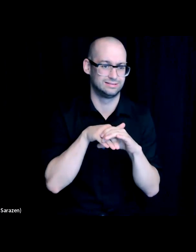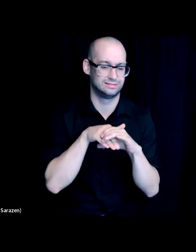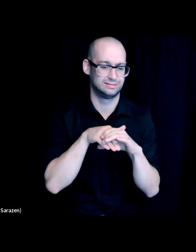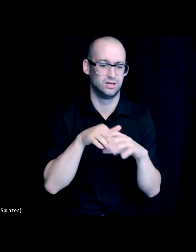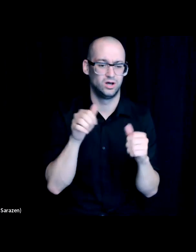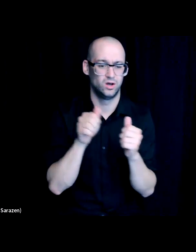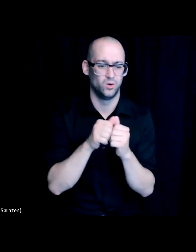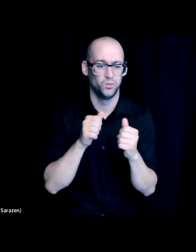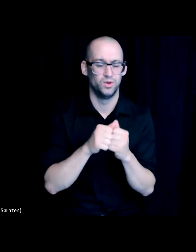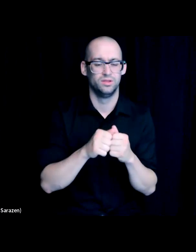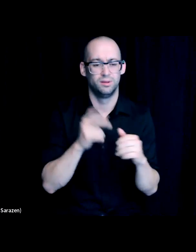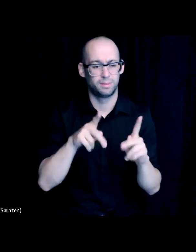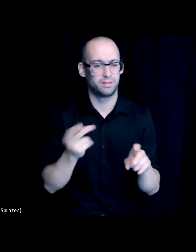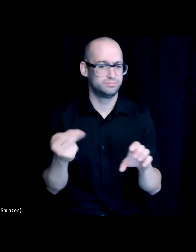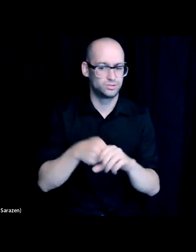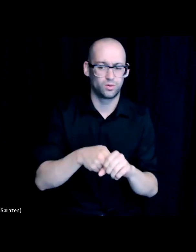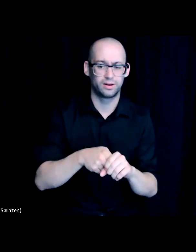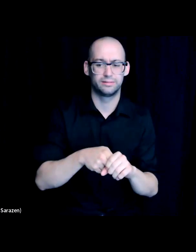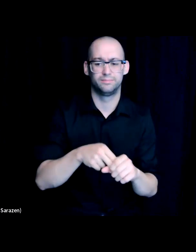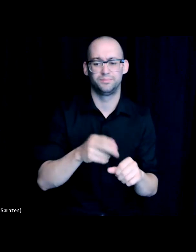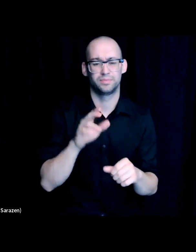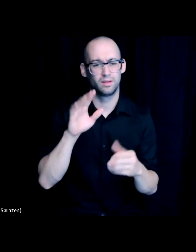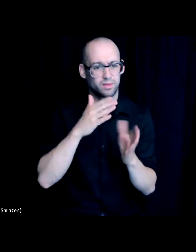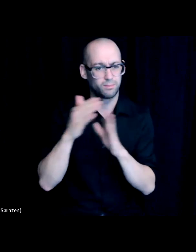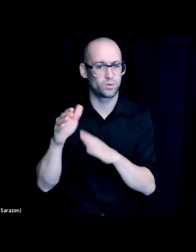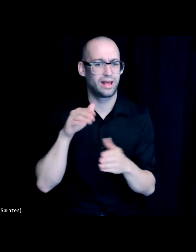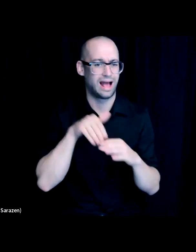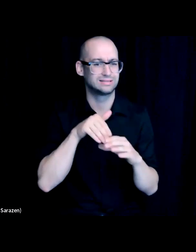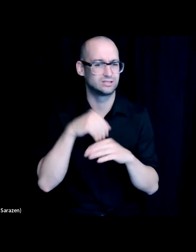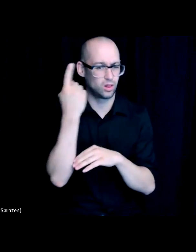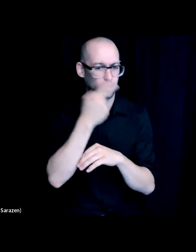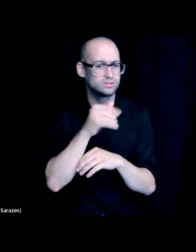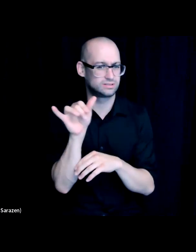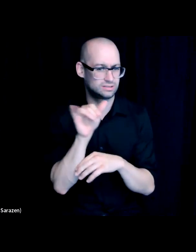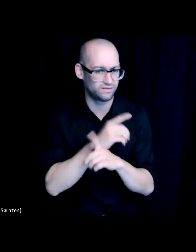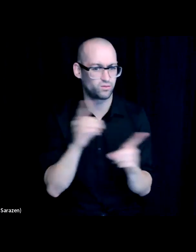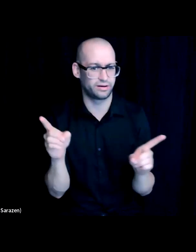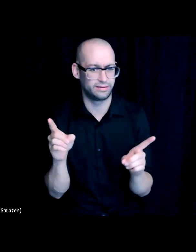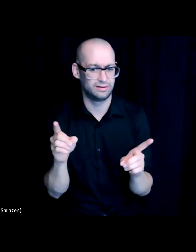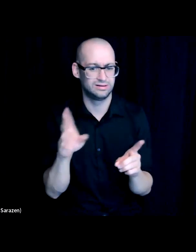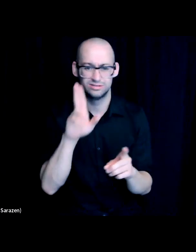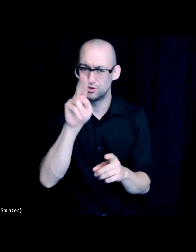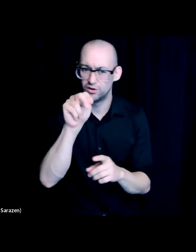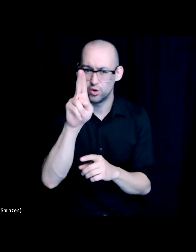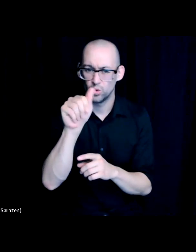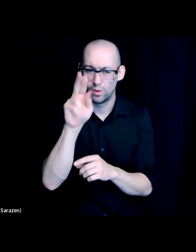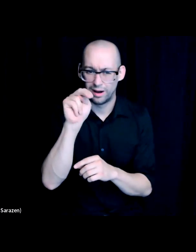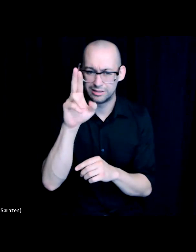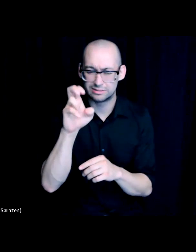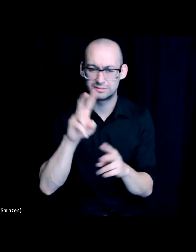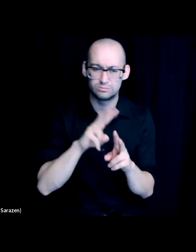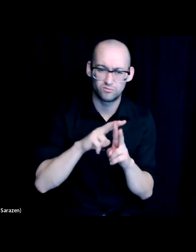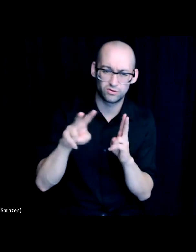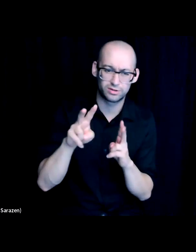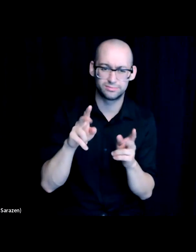who are returning to the community, access can look very different and it's very nuanced depending on what their specific case was what